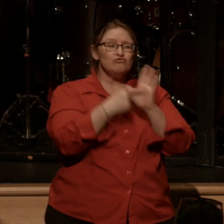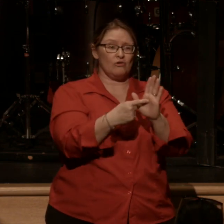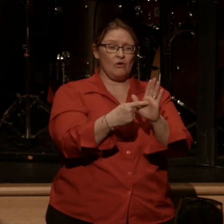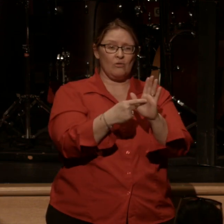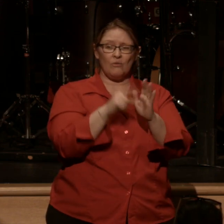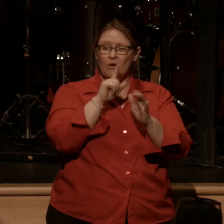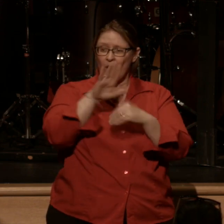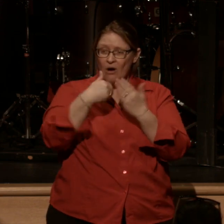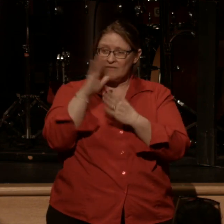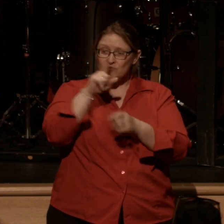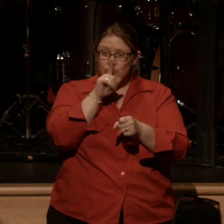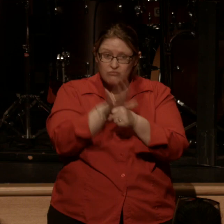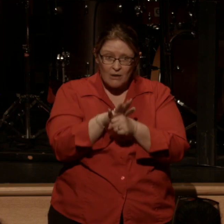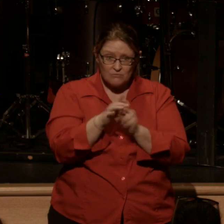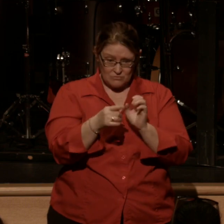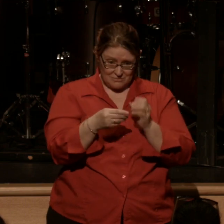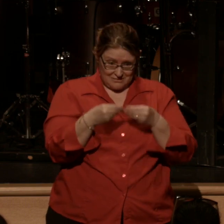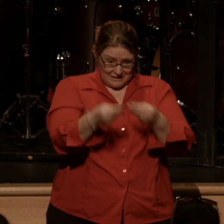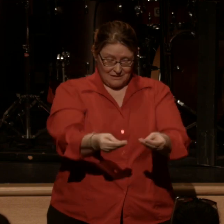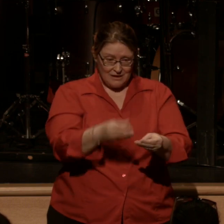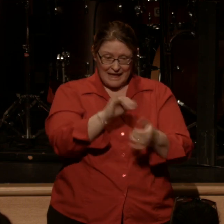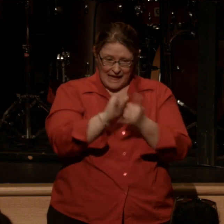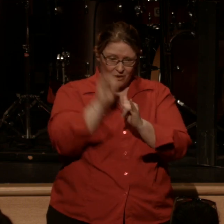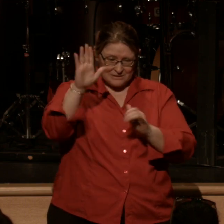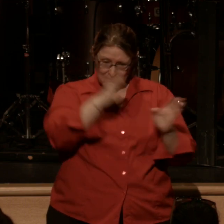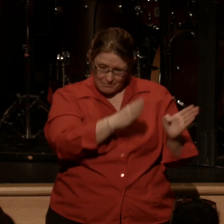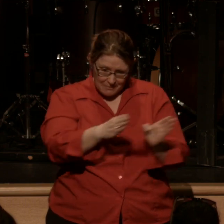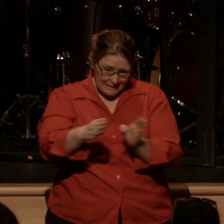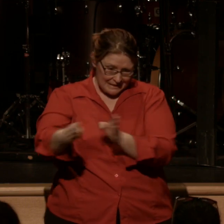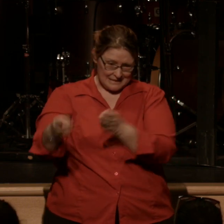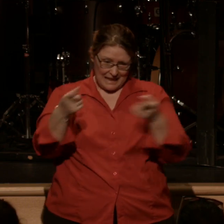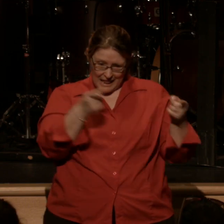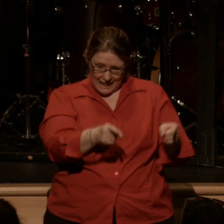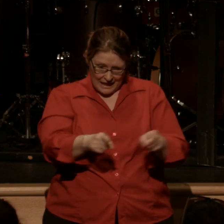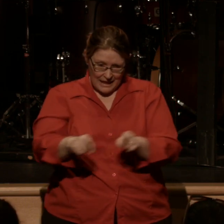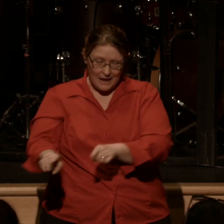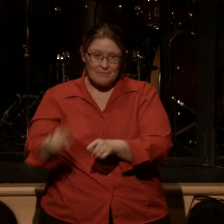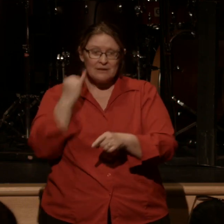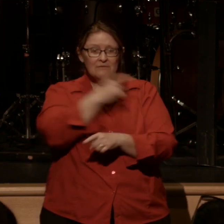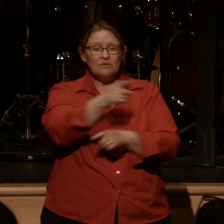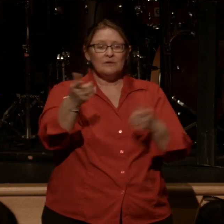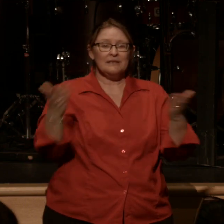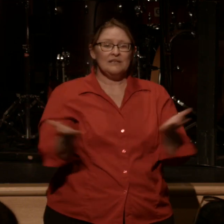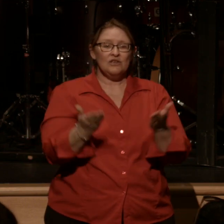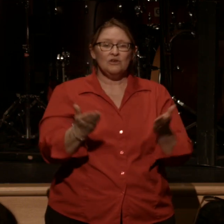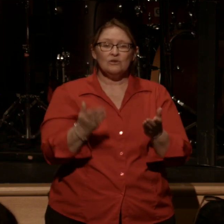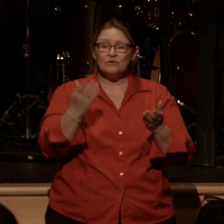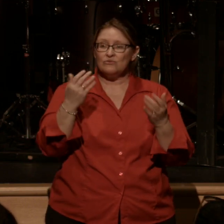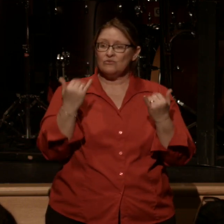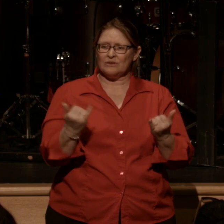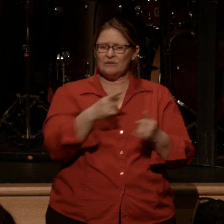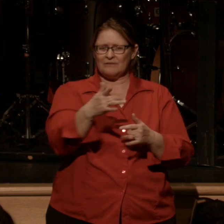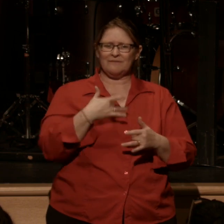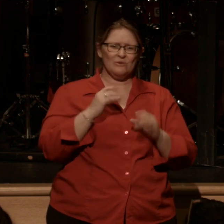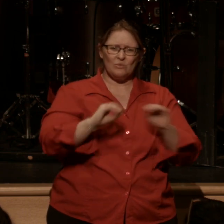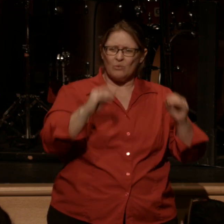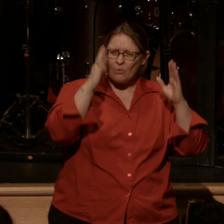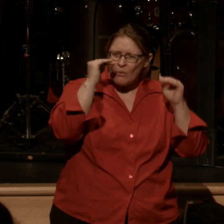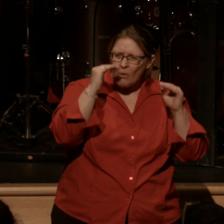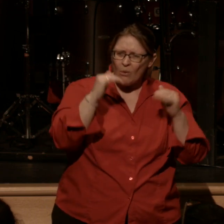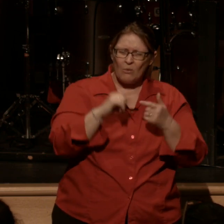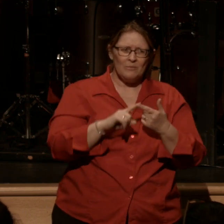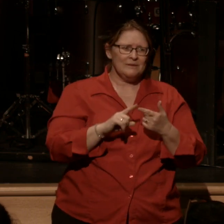these promises are fulfilled or how the plan is being unfolded. And so if you're here today and you feel hopeless, you feel